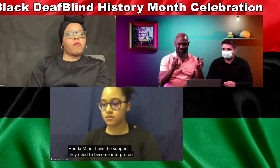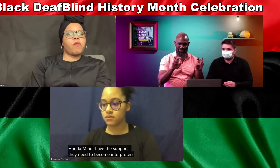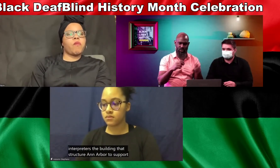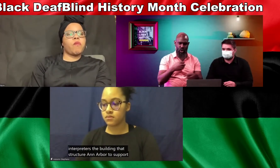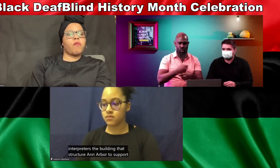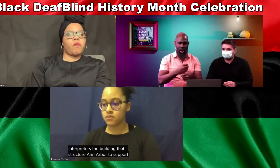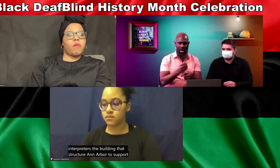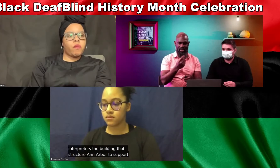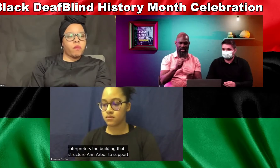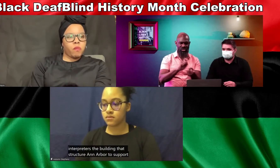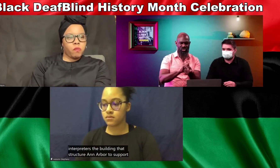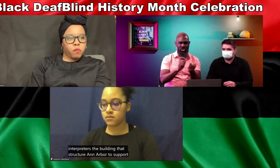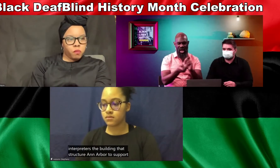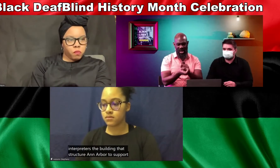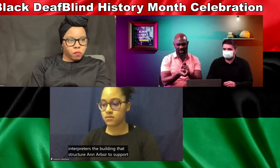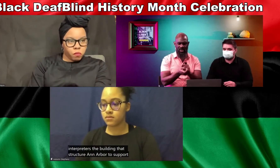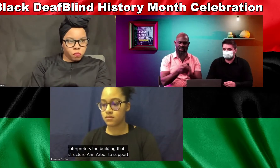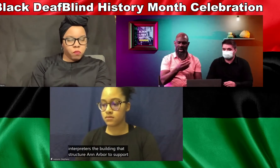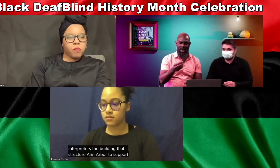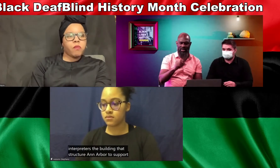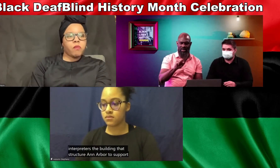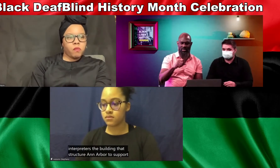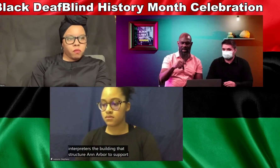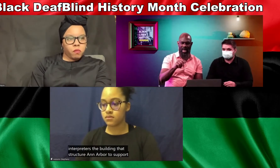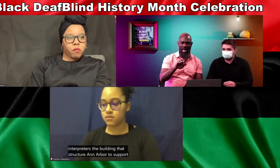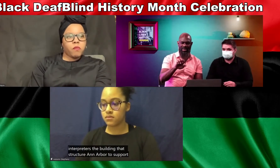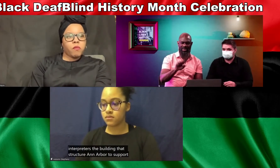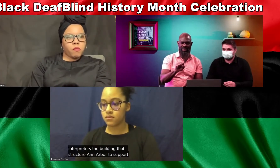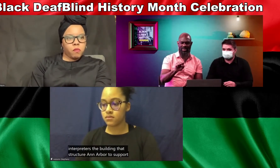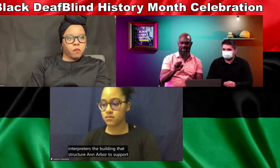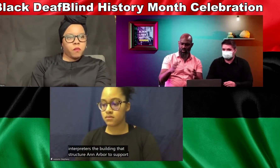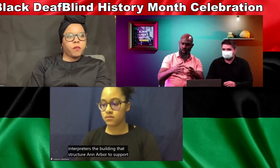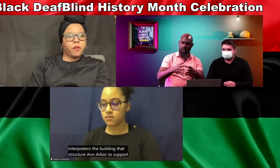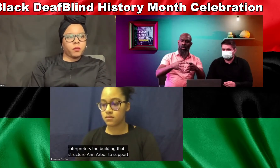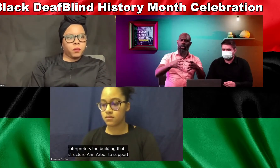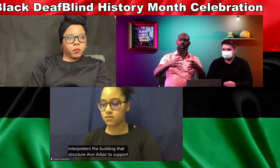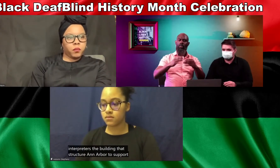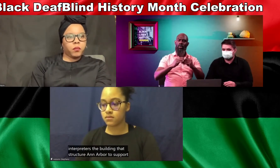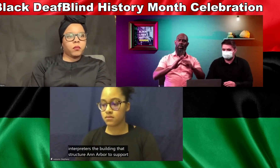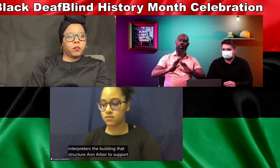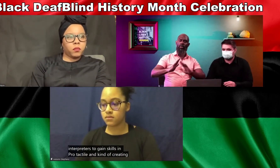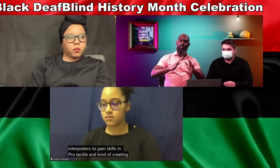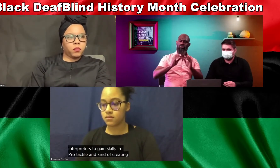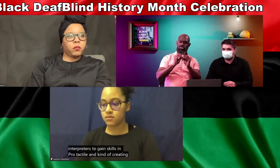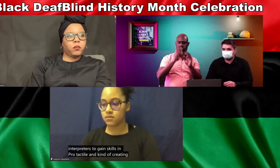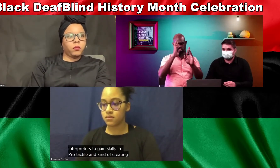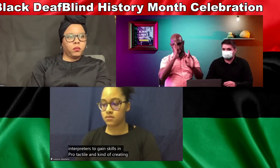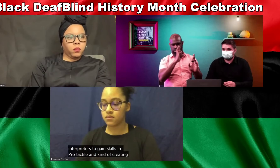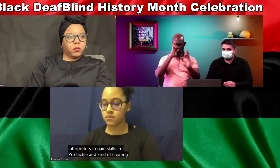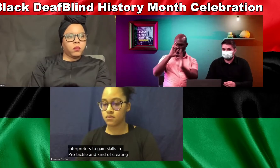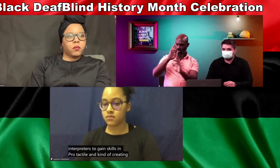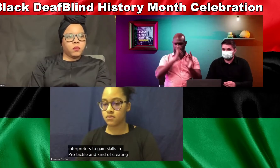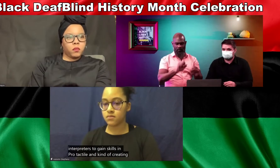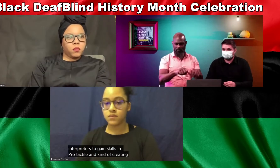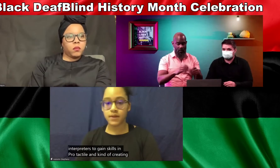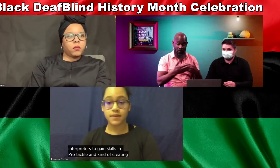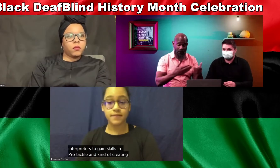skills in protactile and kind of creating the change in these spaces that we're talking